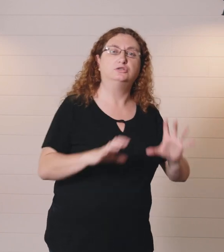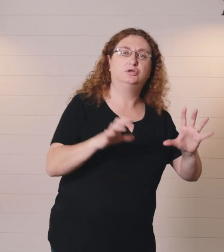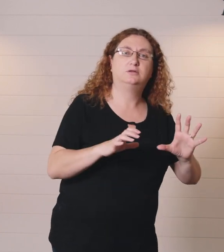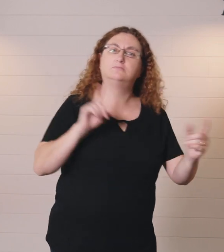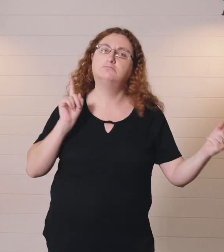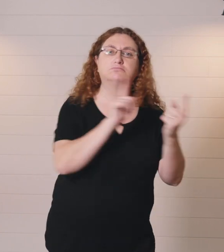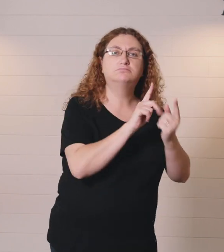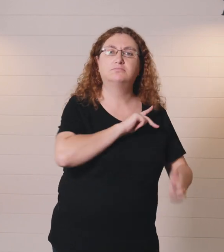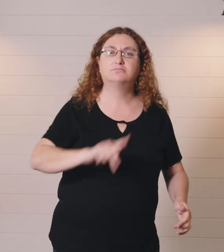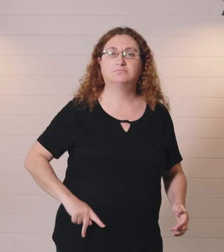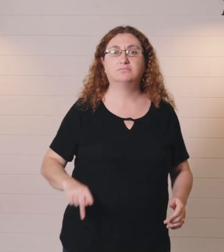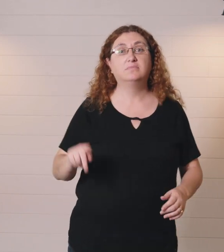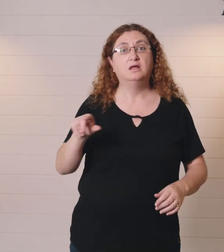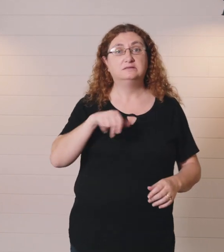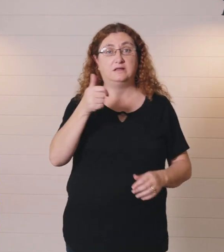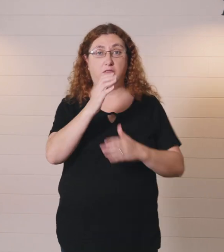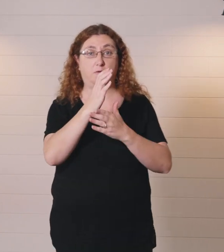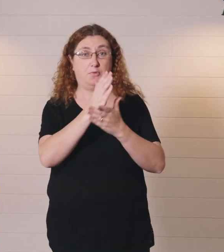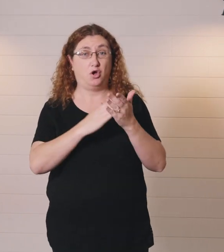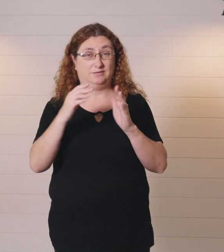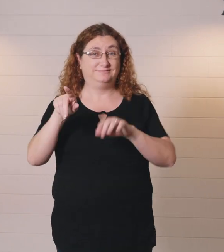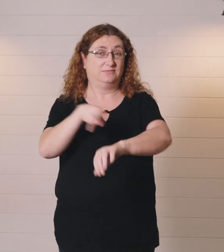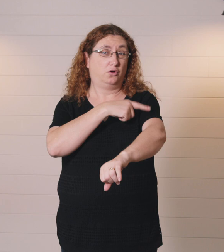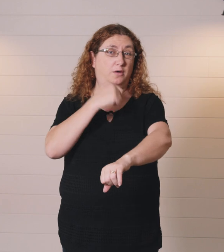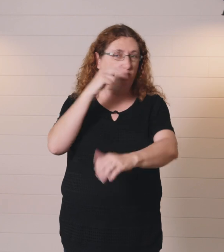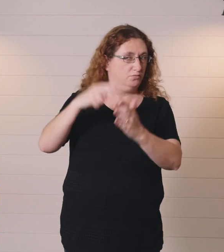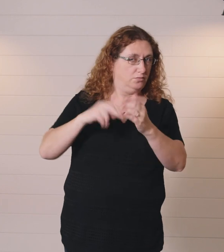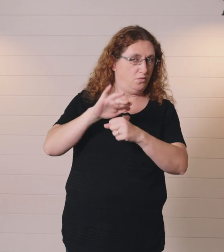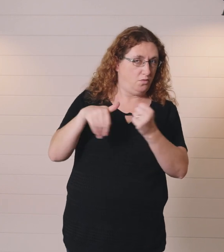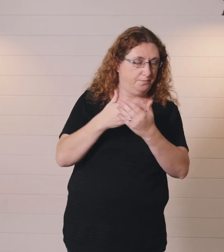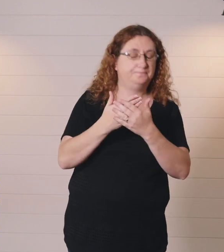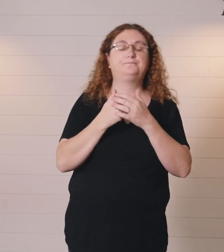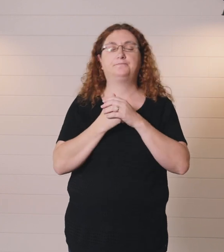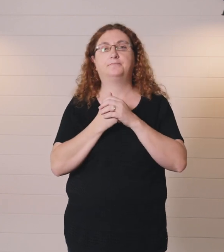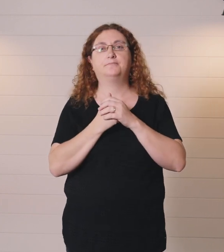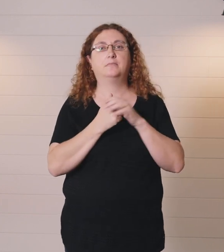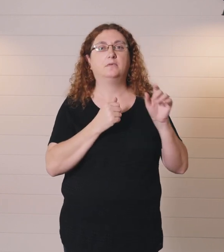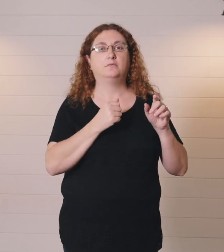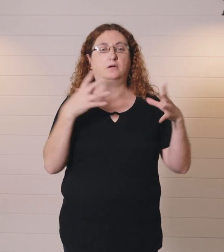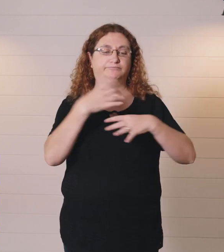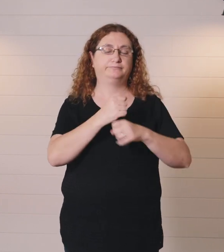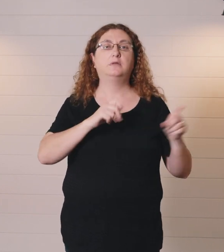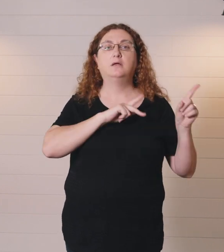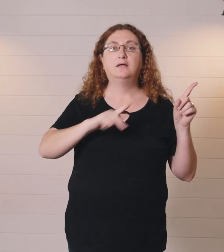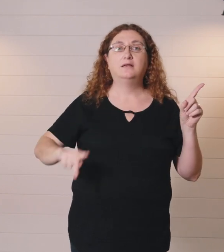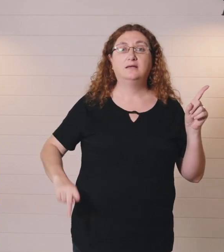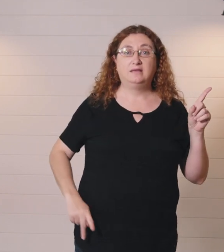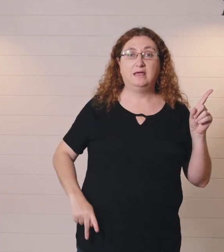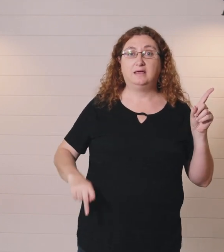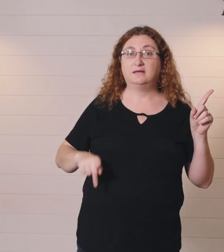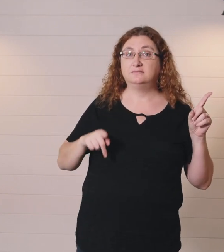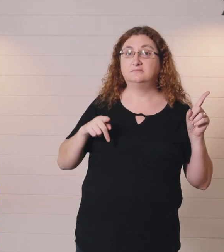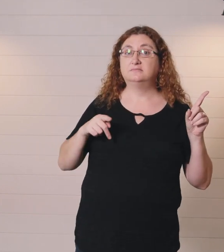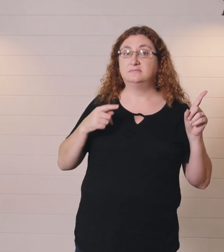14. It's a longer section. I'm not going to read all of it. The first few verses, basically, Xerxes gives authority to Esther and